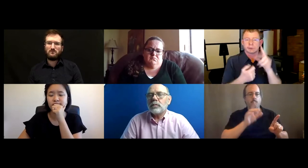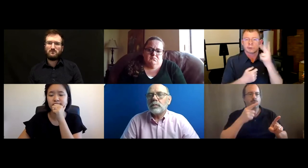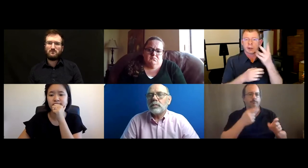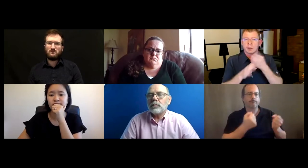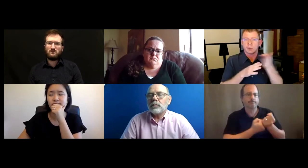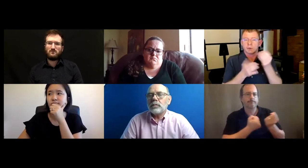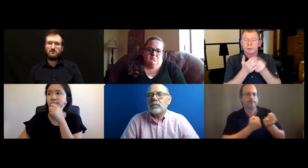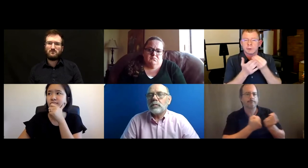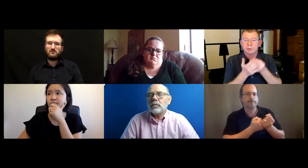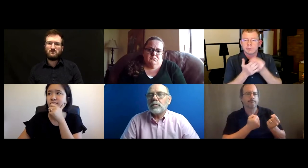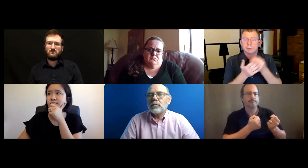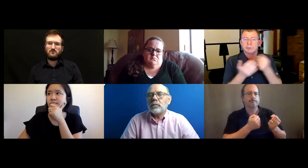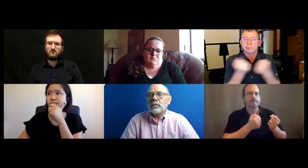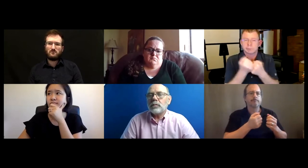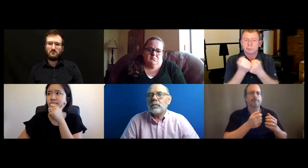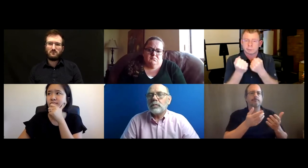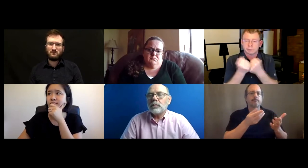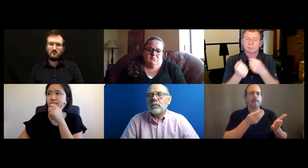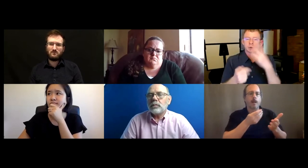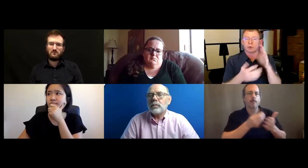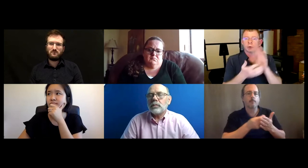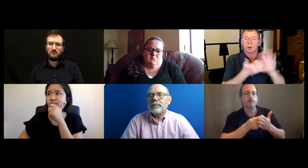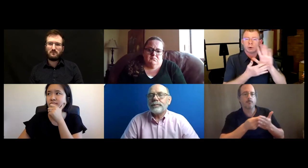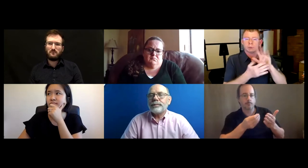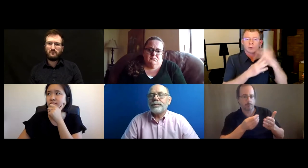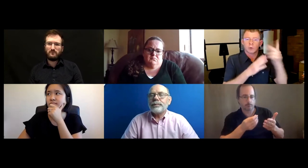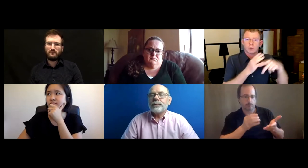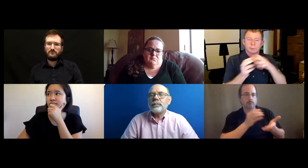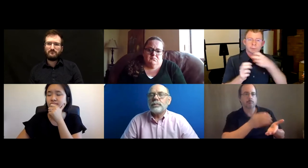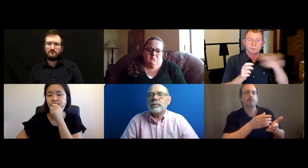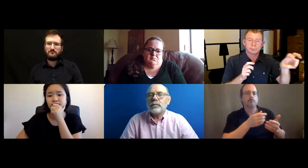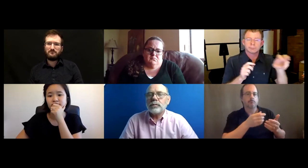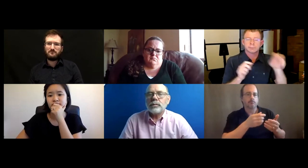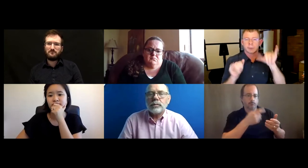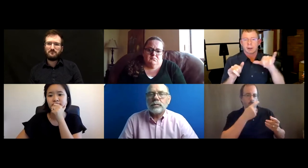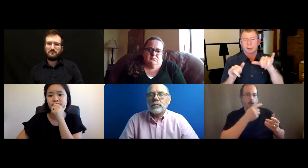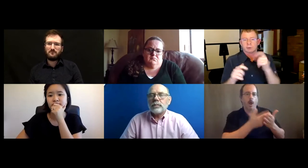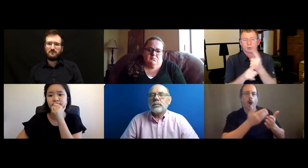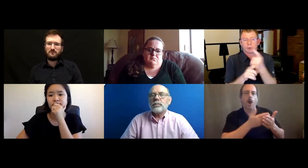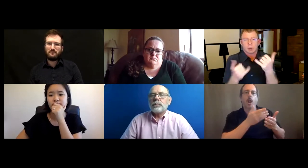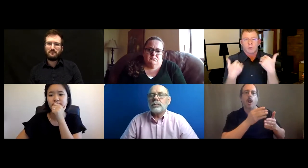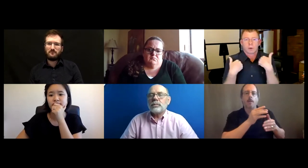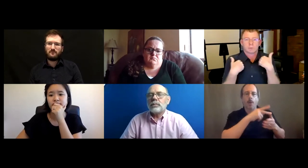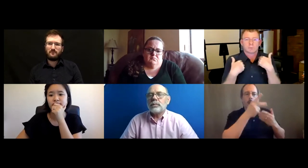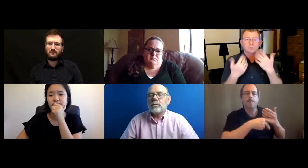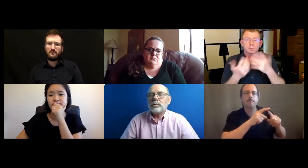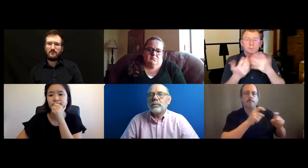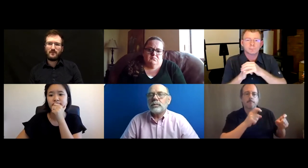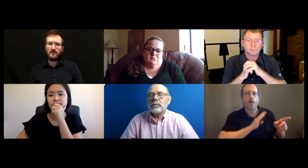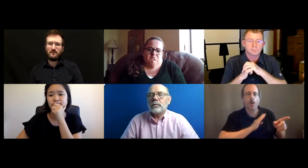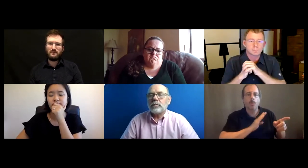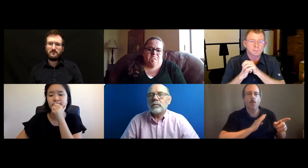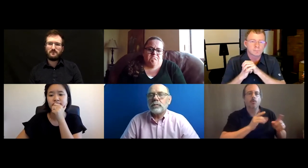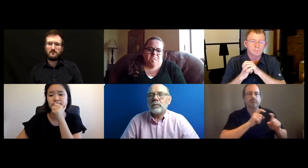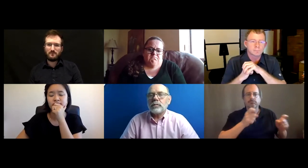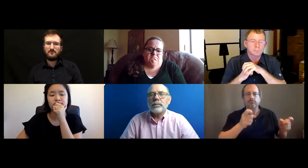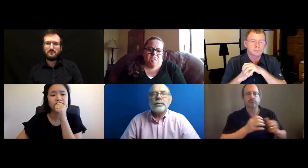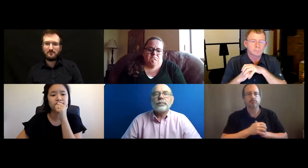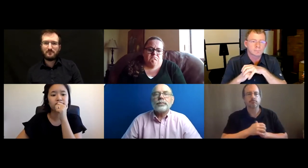any deaf staff there, but interpreters will be provided, and funding is available through the college to provide interpreting for